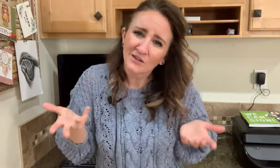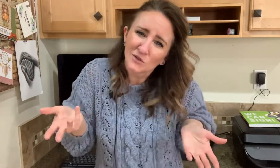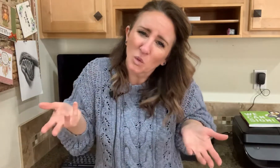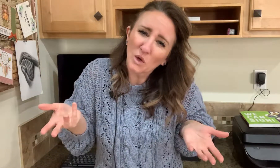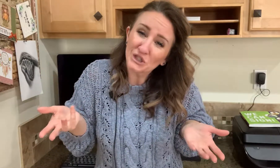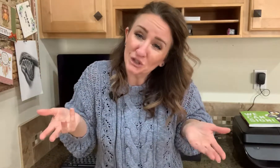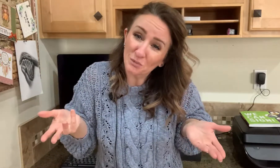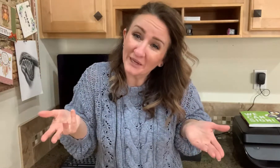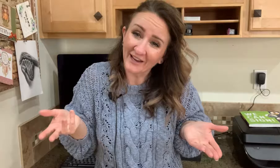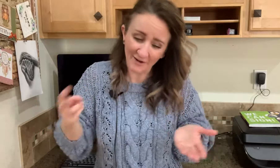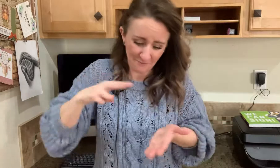what do you mean?